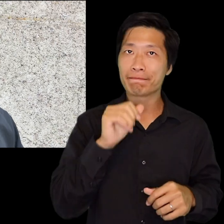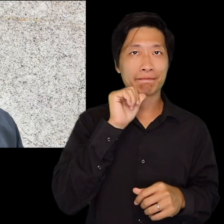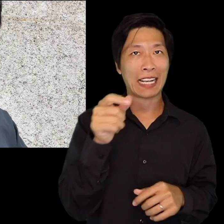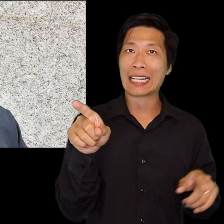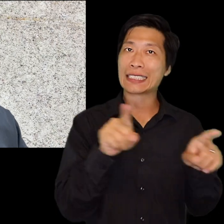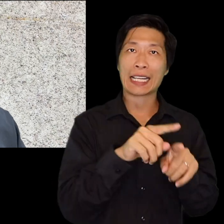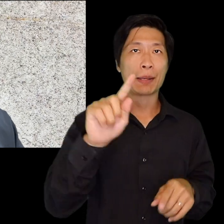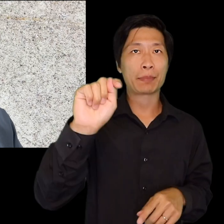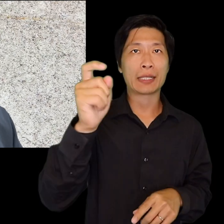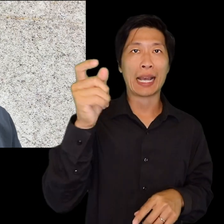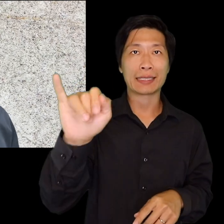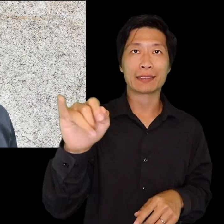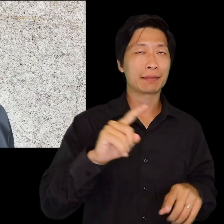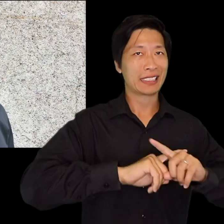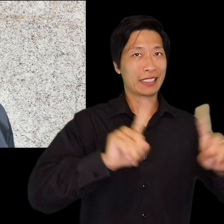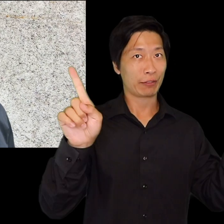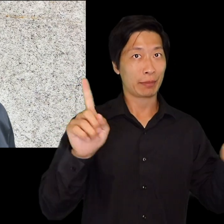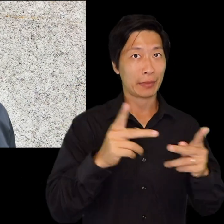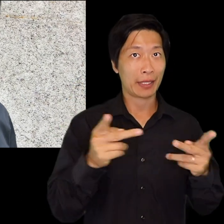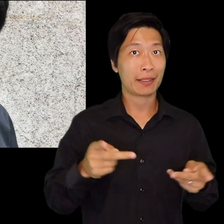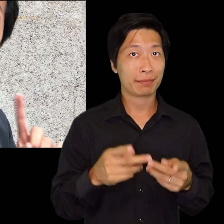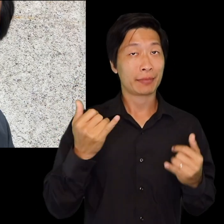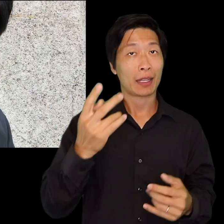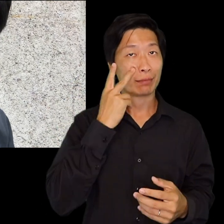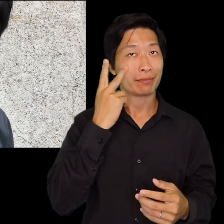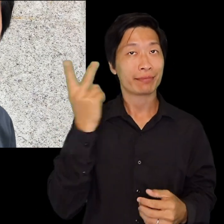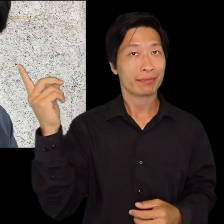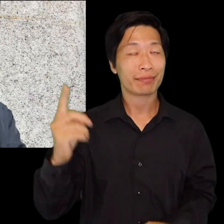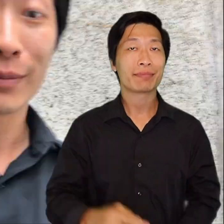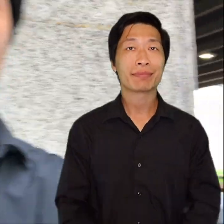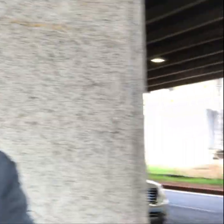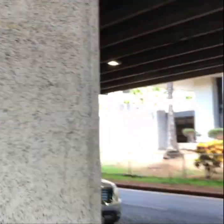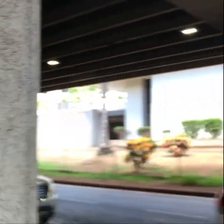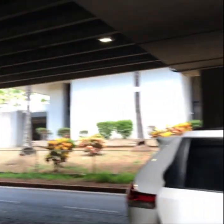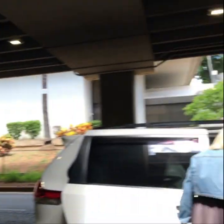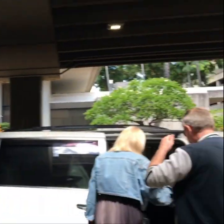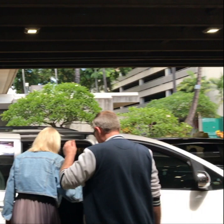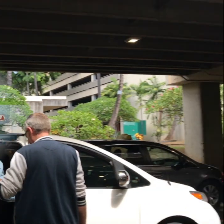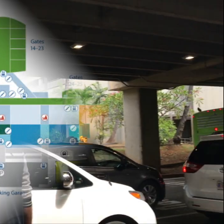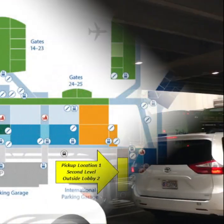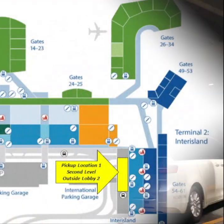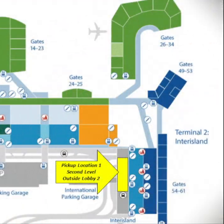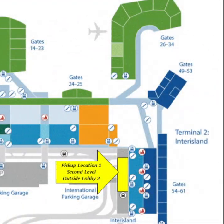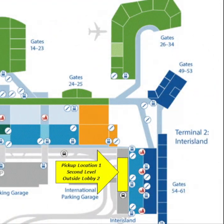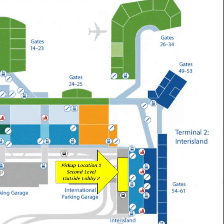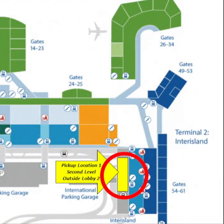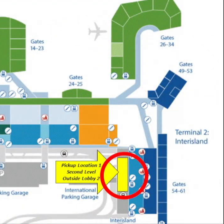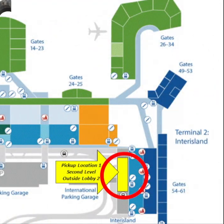stop is in a different area. It's not where the taxi stand is. So I'll show you that right now.